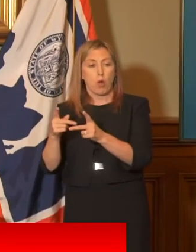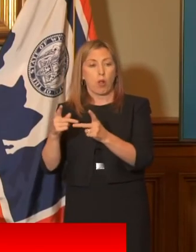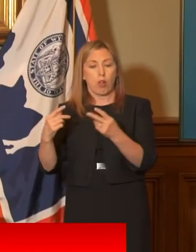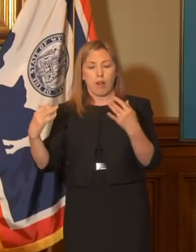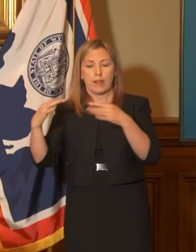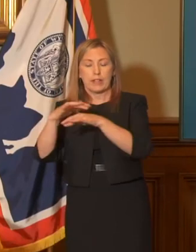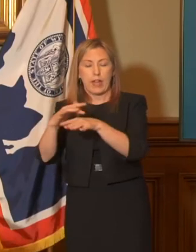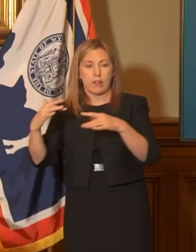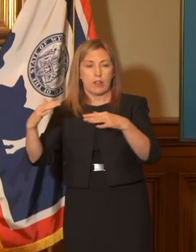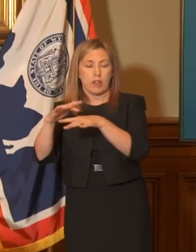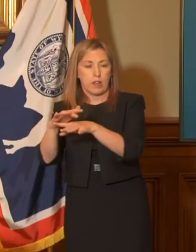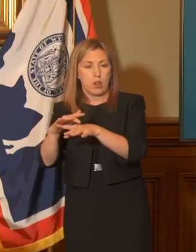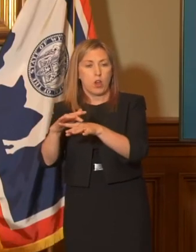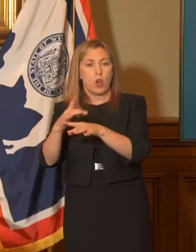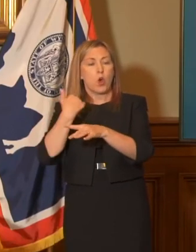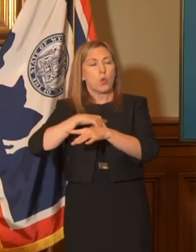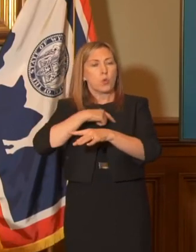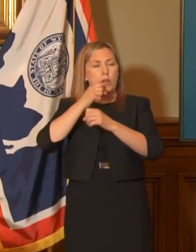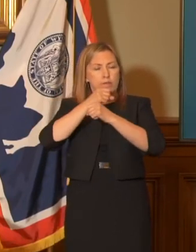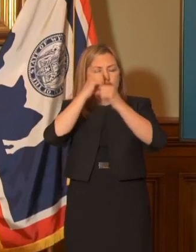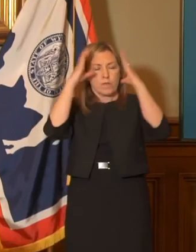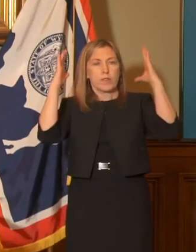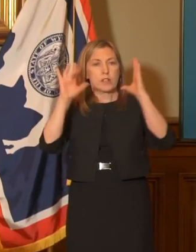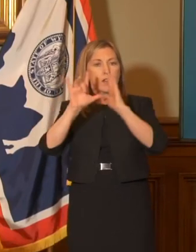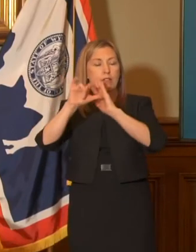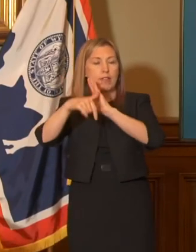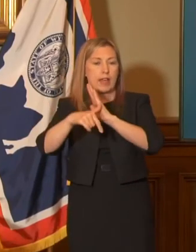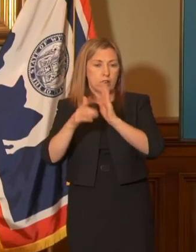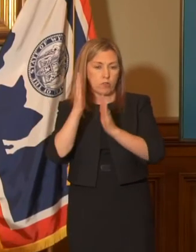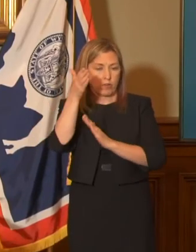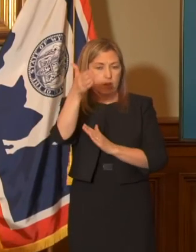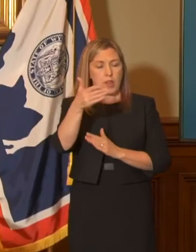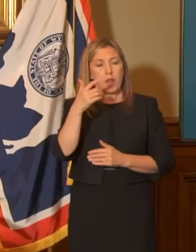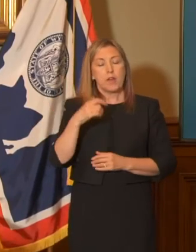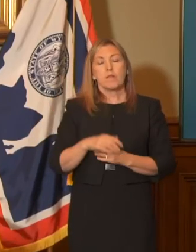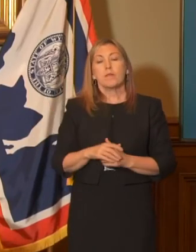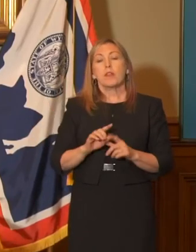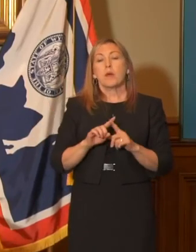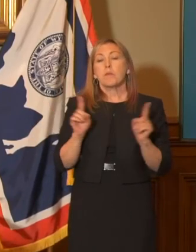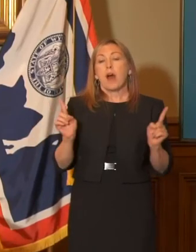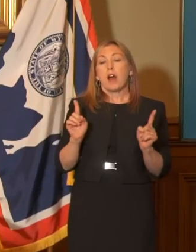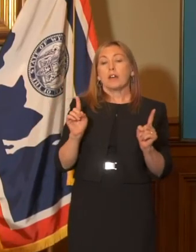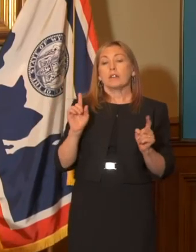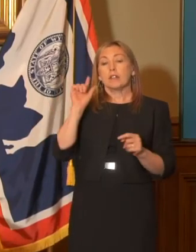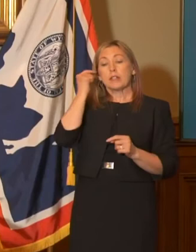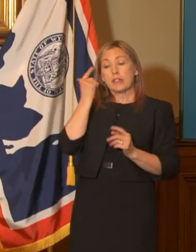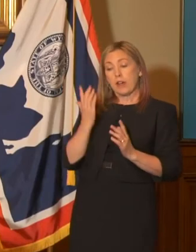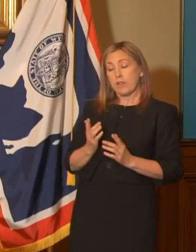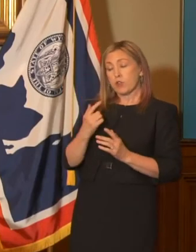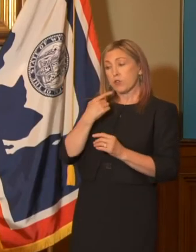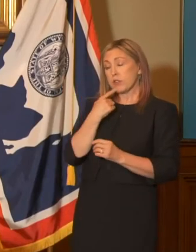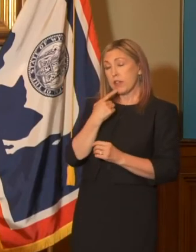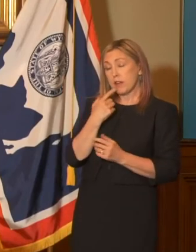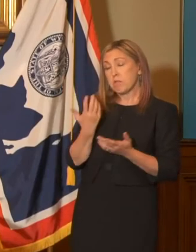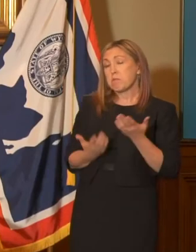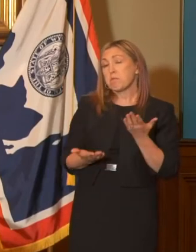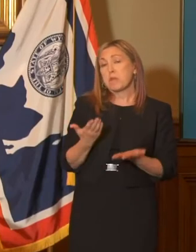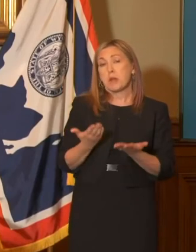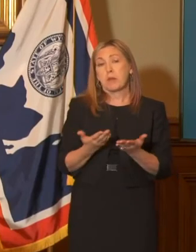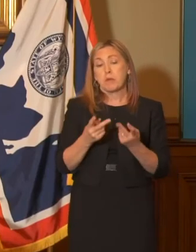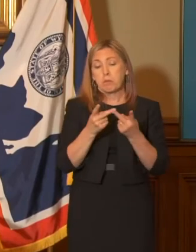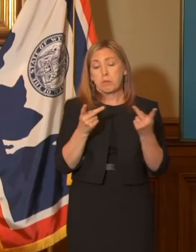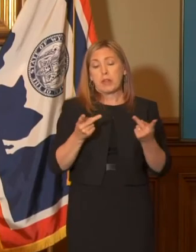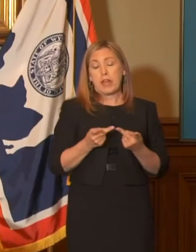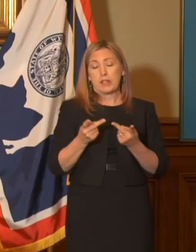we envision later down the road because of their greater risk. However, as the governor said, there may be places